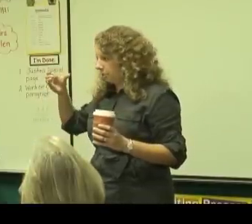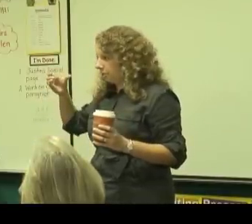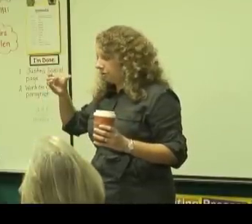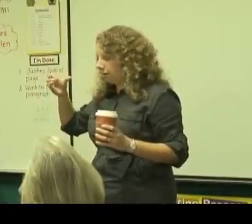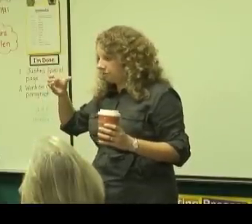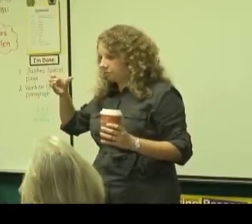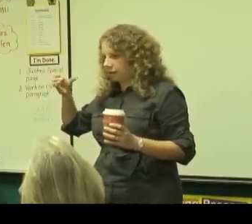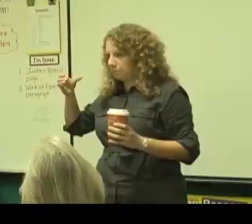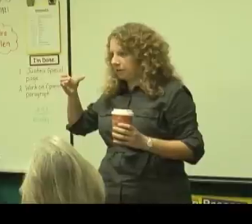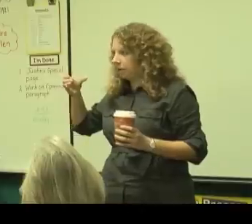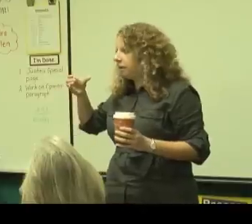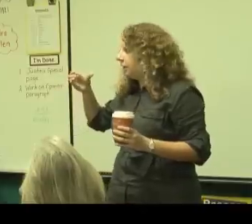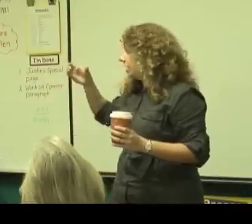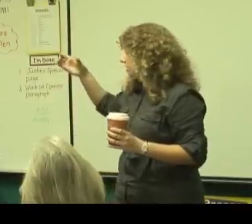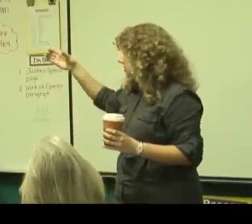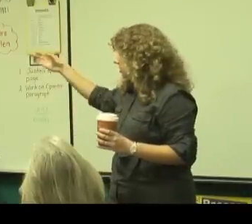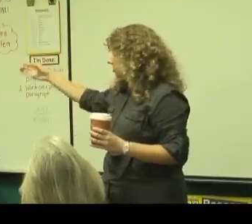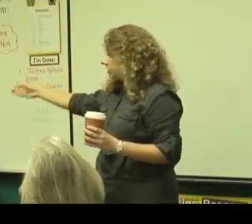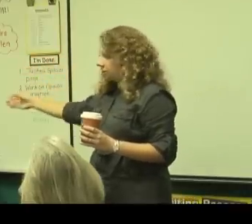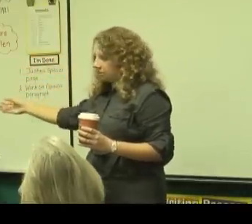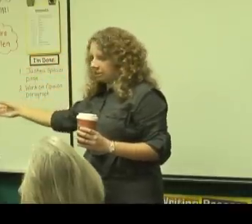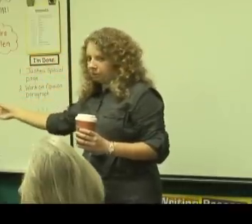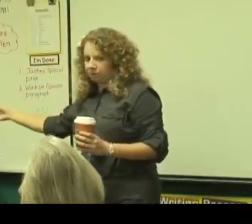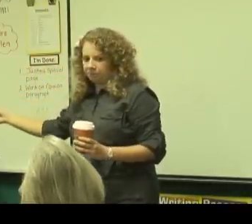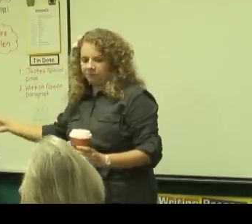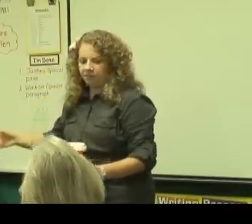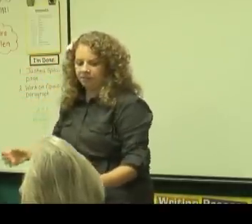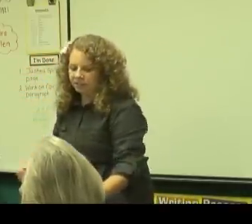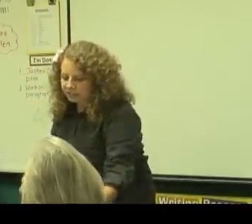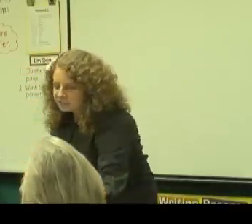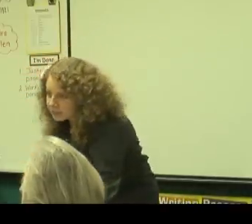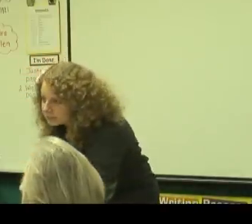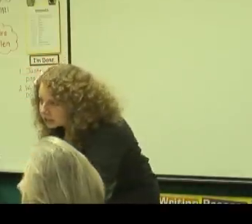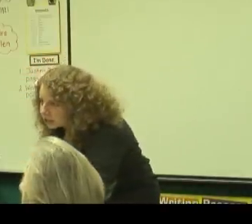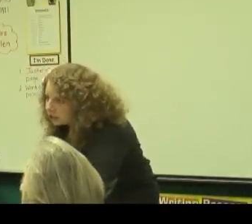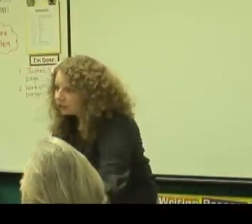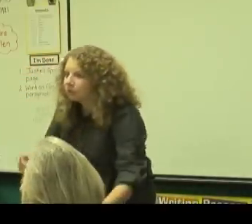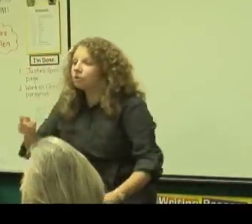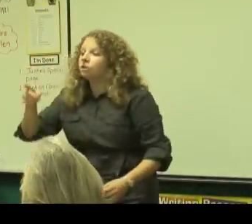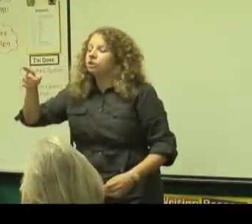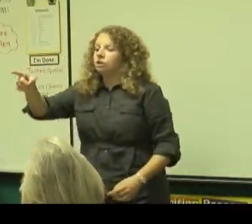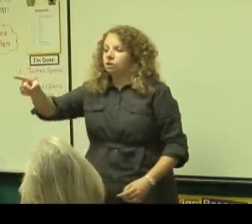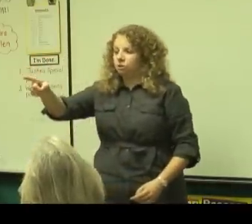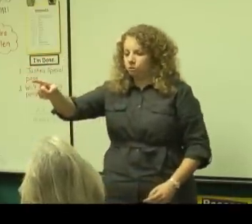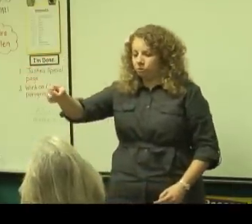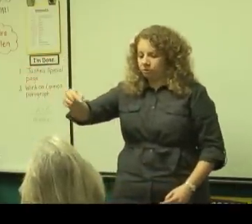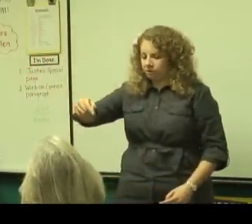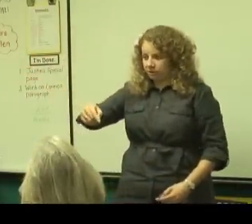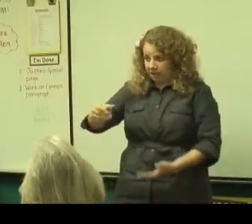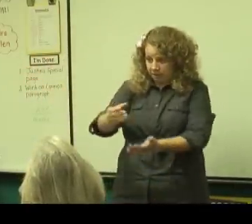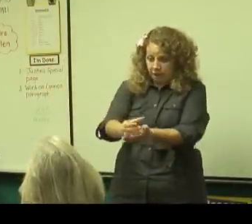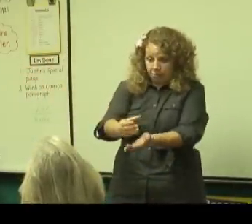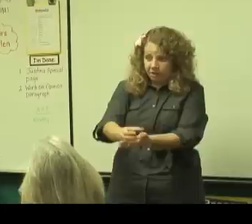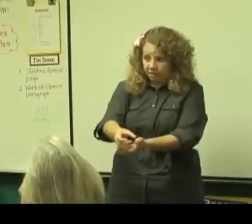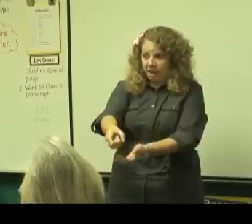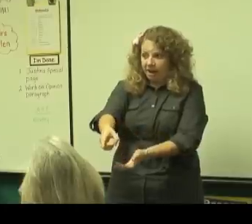pretending you have a cup here, and set it over there on the table. Like if I'm telling you, okay, the cup right there,